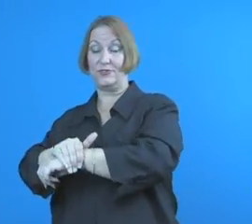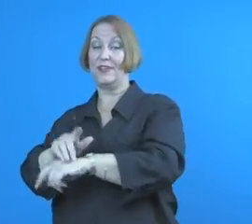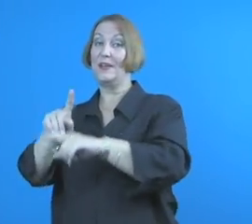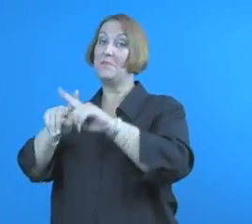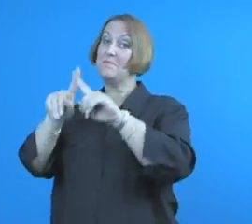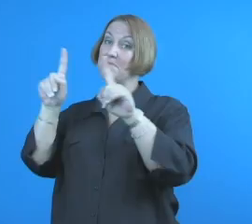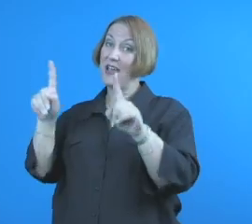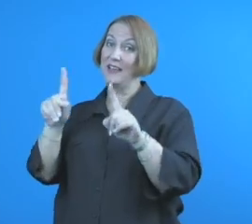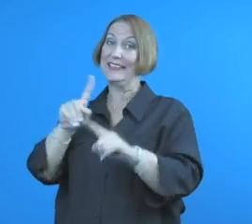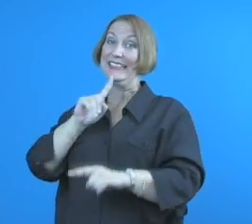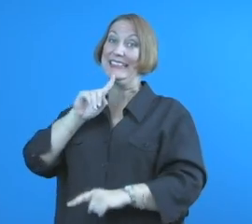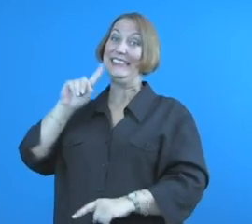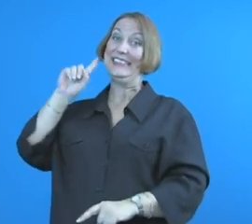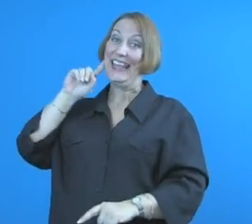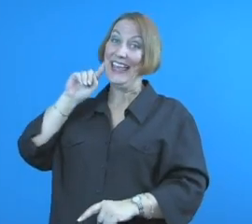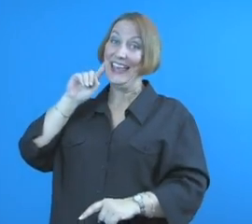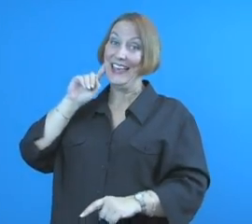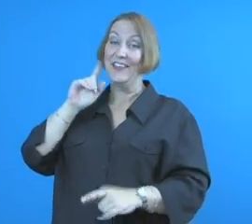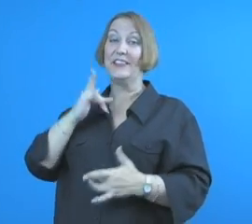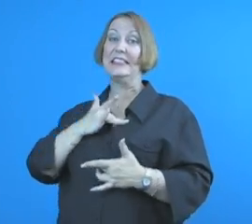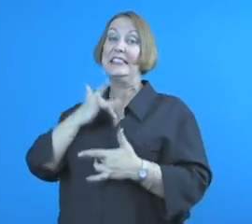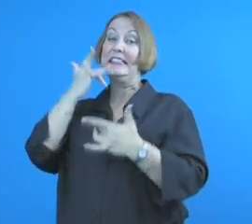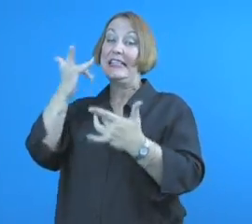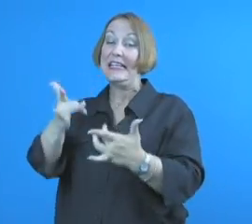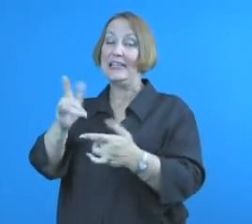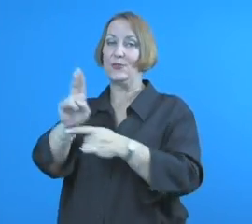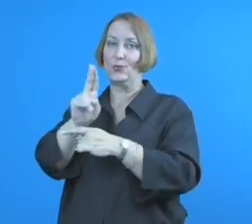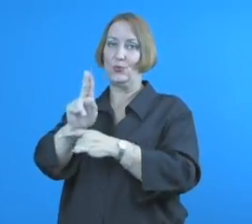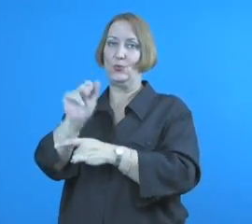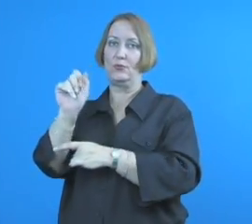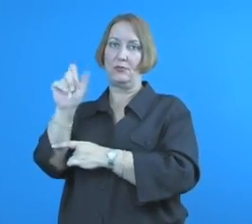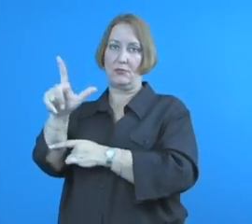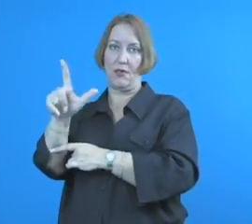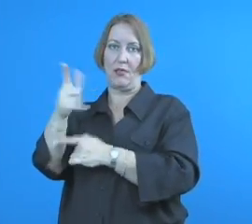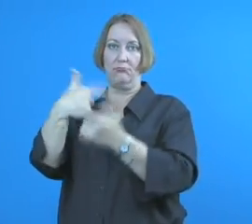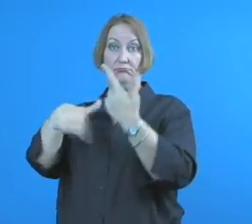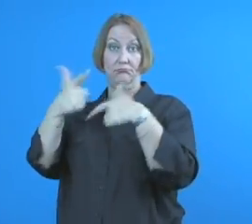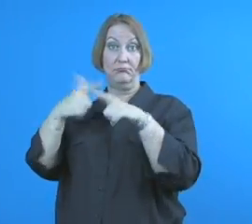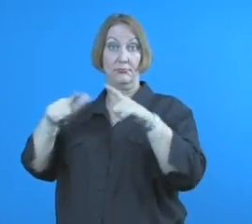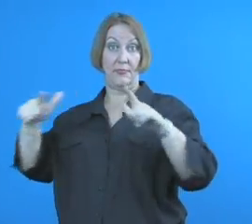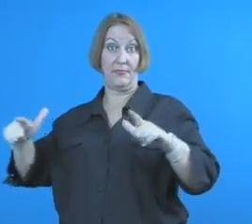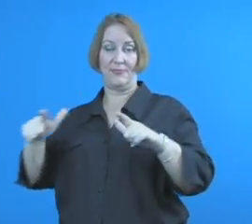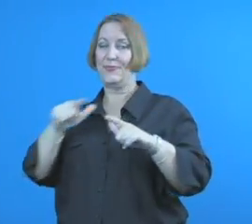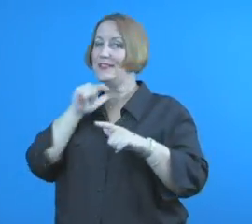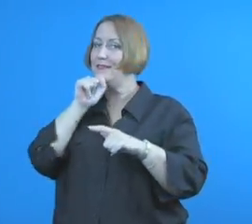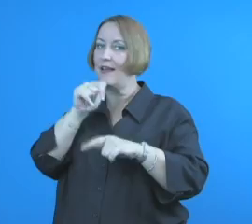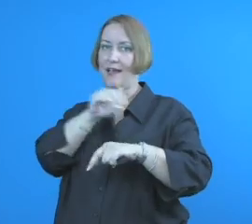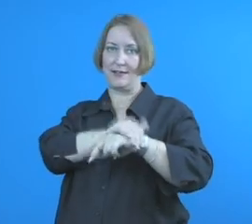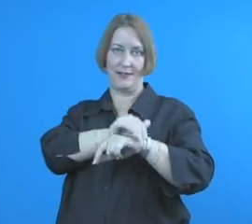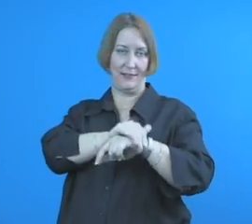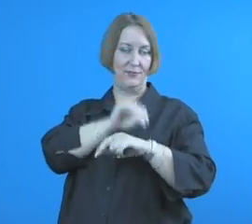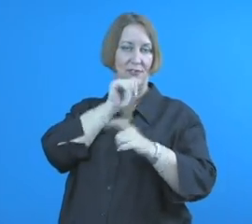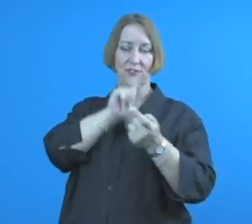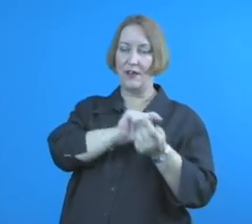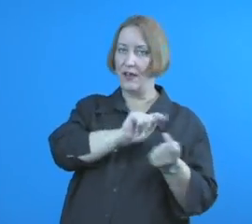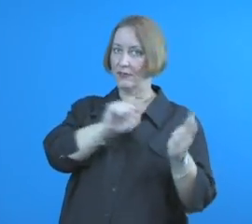English. Consequently, the scrolling text used in such alerts are often undecipherable. As such,